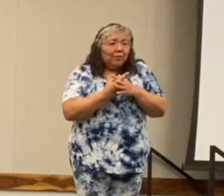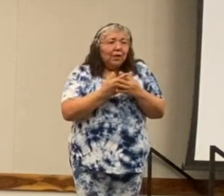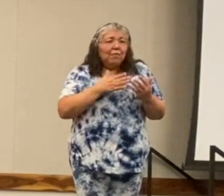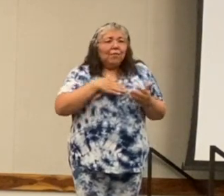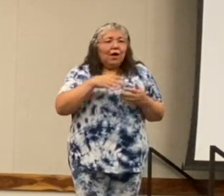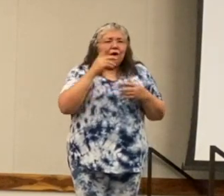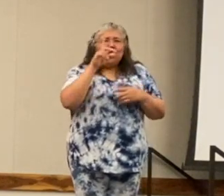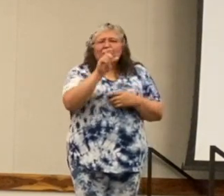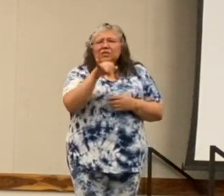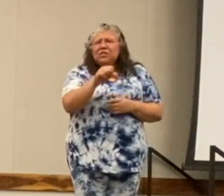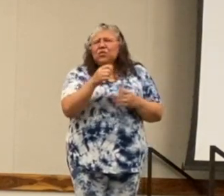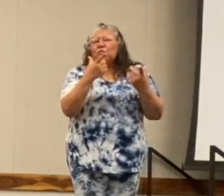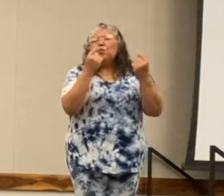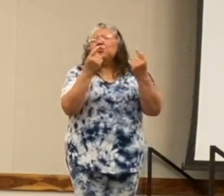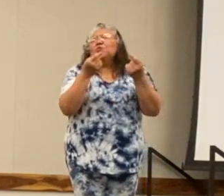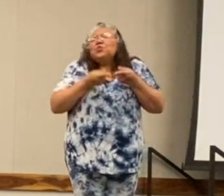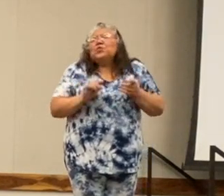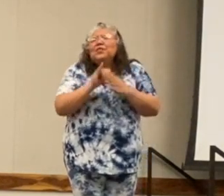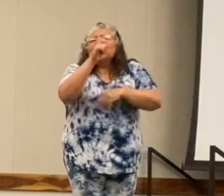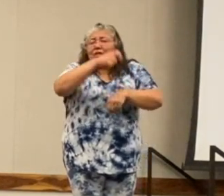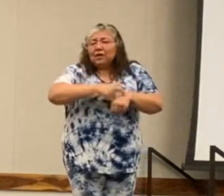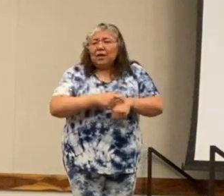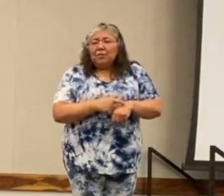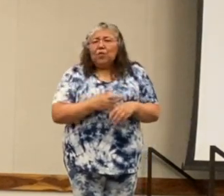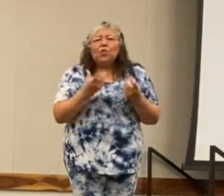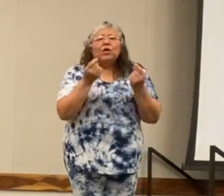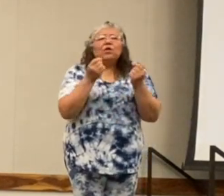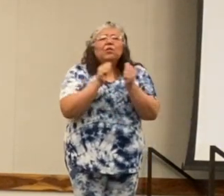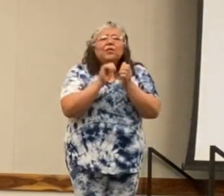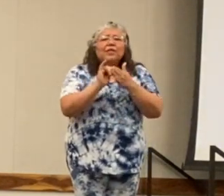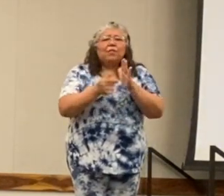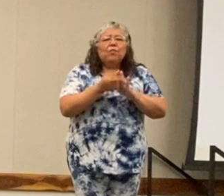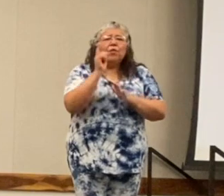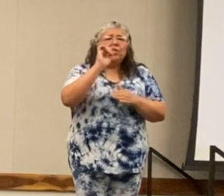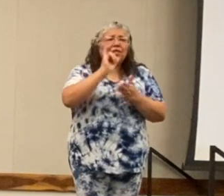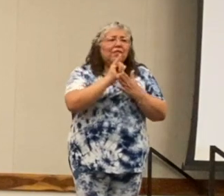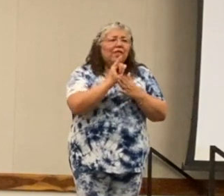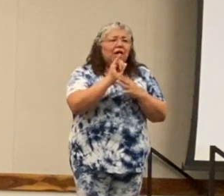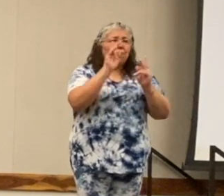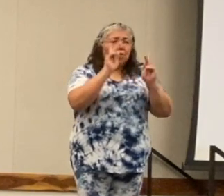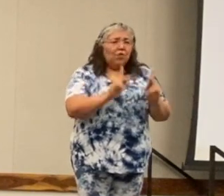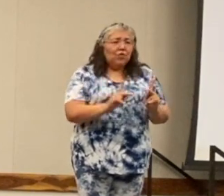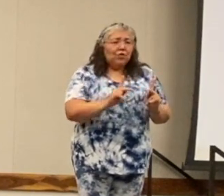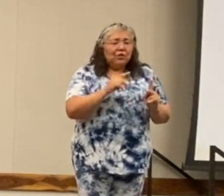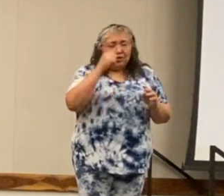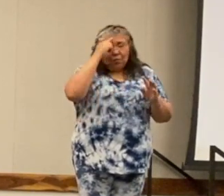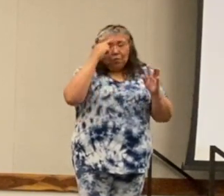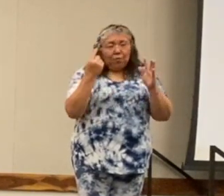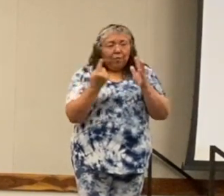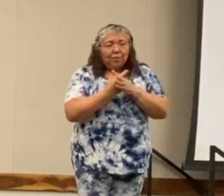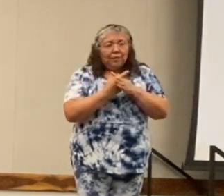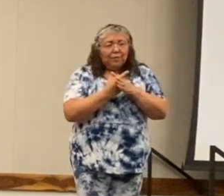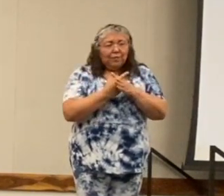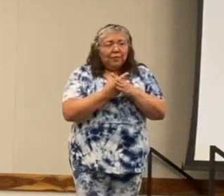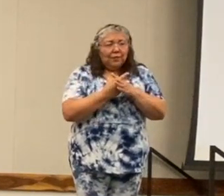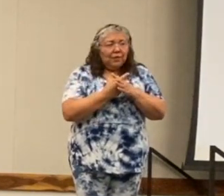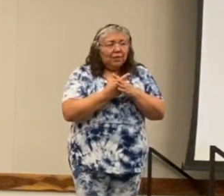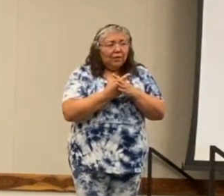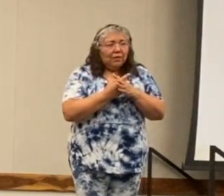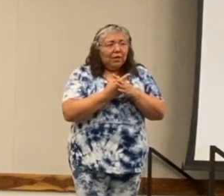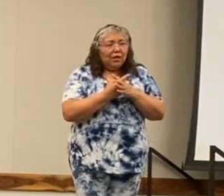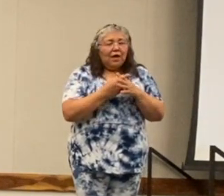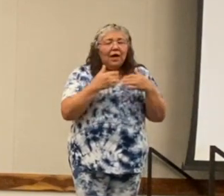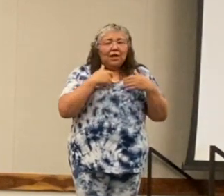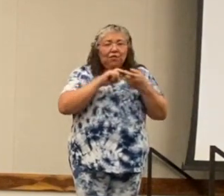question is what do you do at that moment? What do you do at that moment when that person comes across your mind? I had a